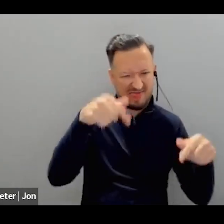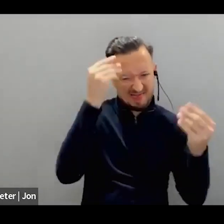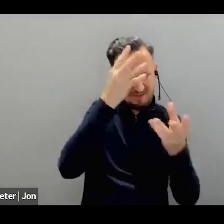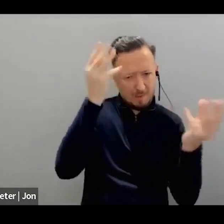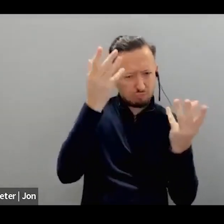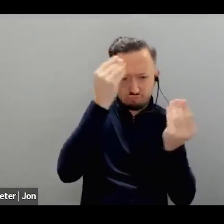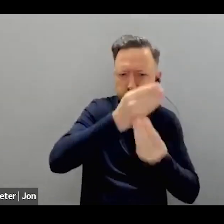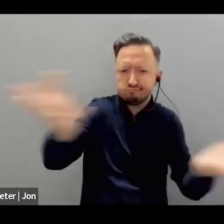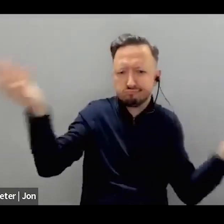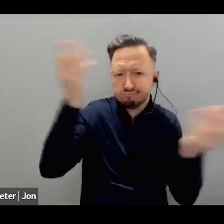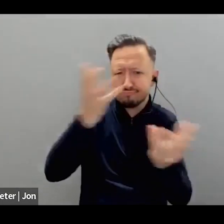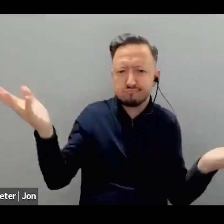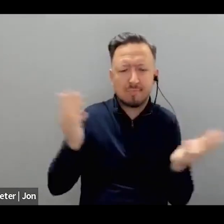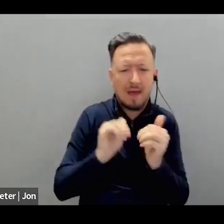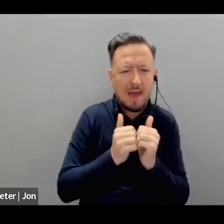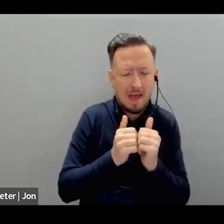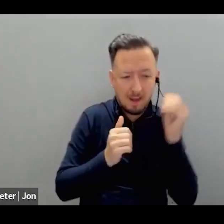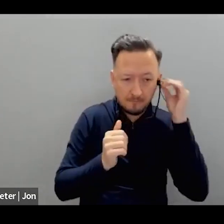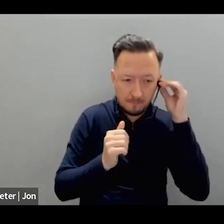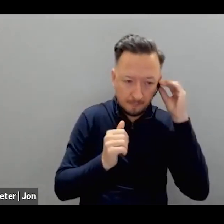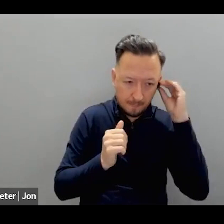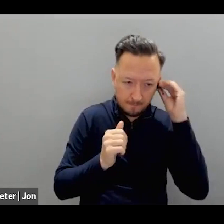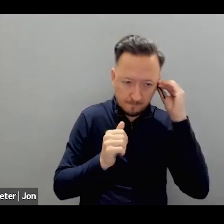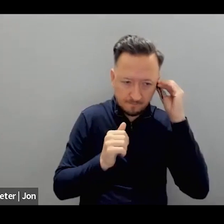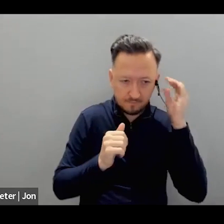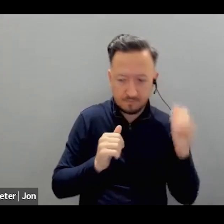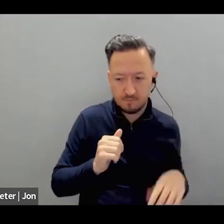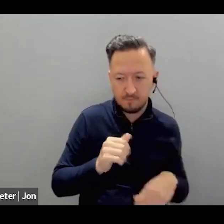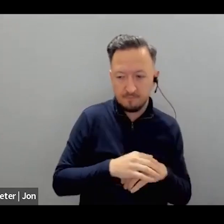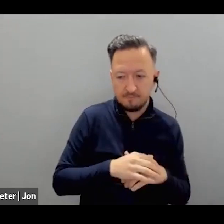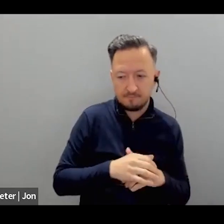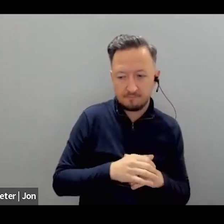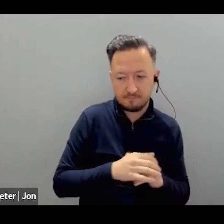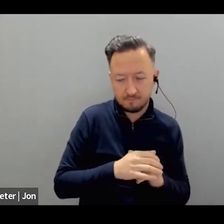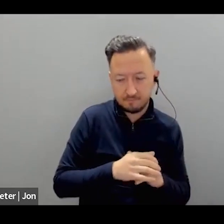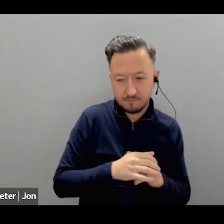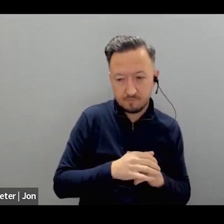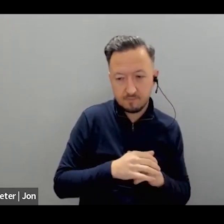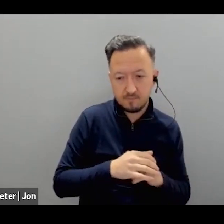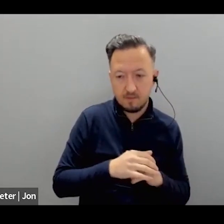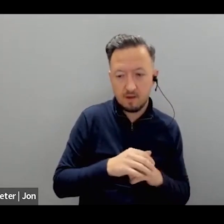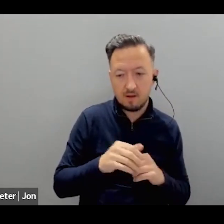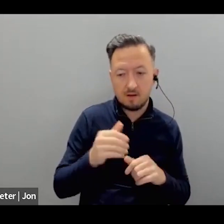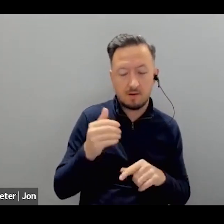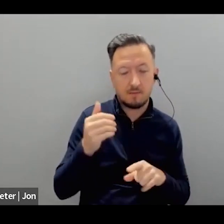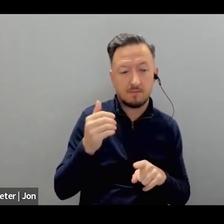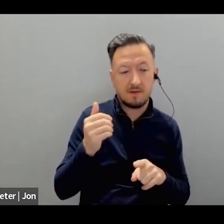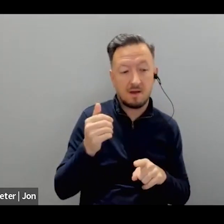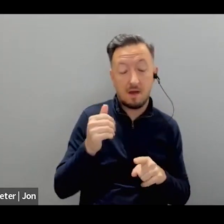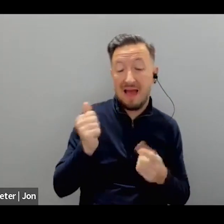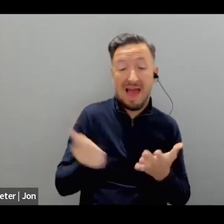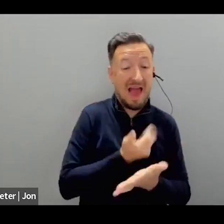about the needs for flushing? So like I mentioned a minute ago, everything that we've said today is on our